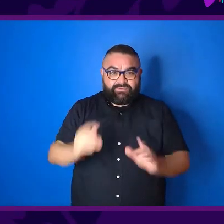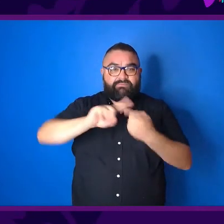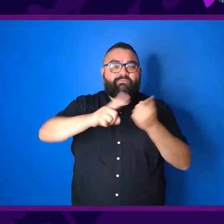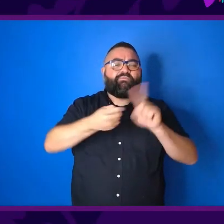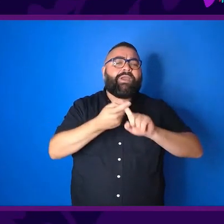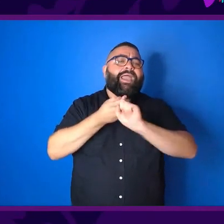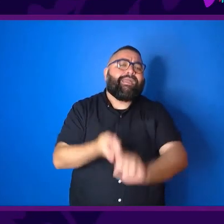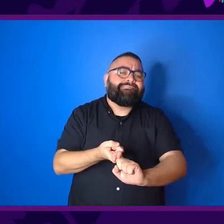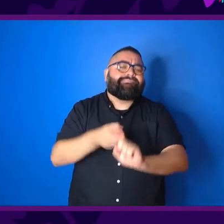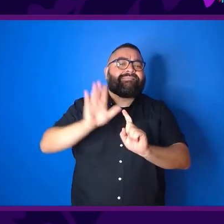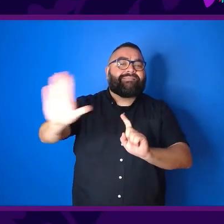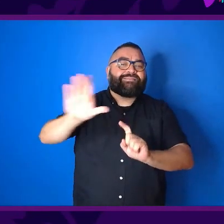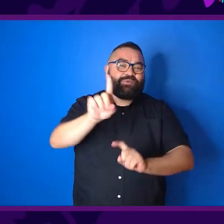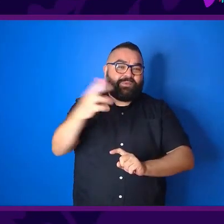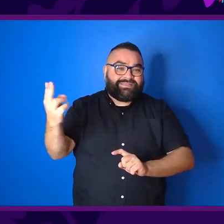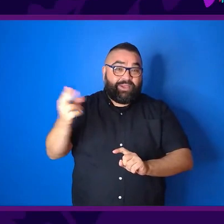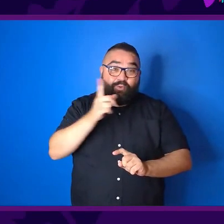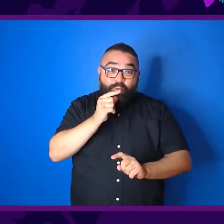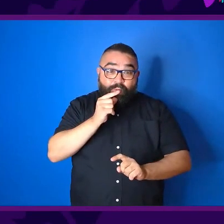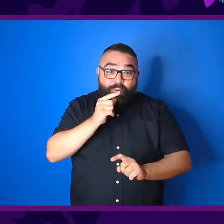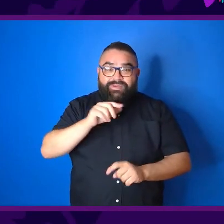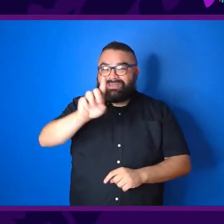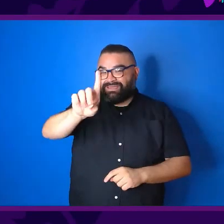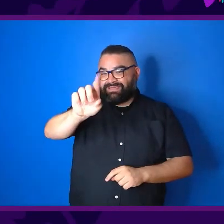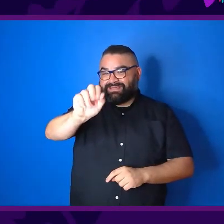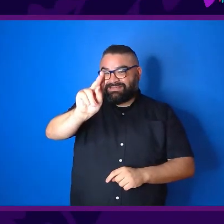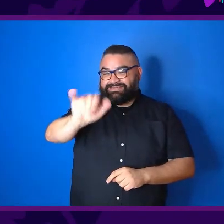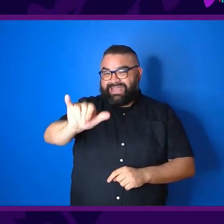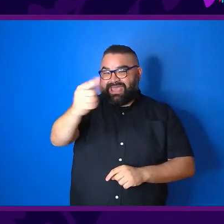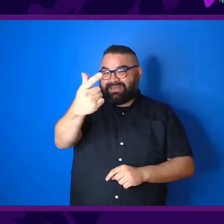me welcome Danny Glover.